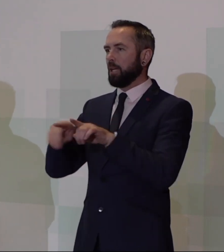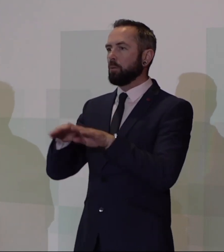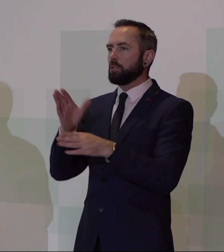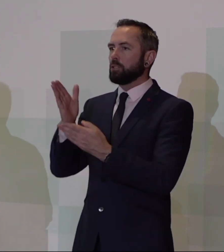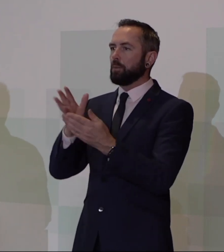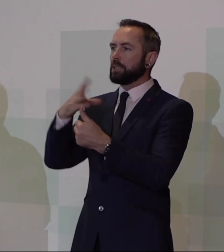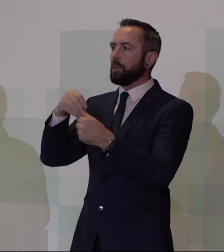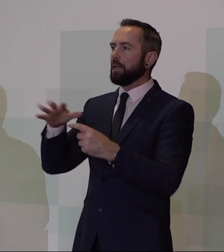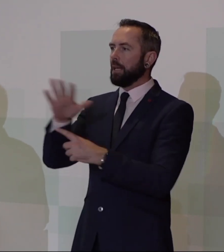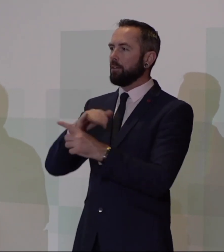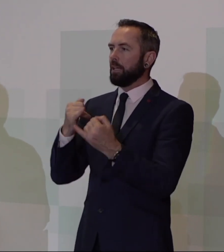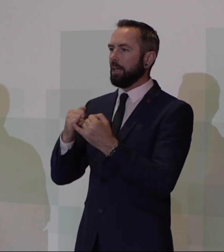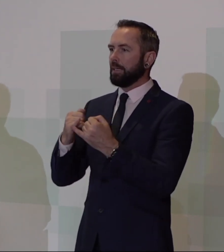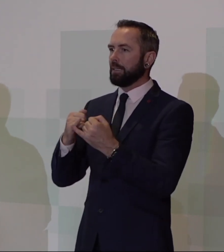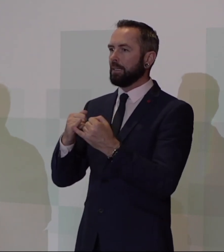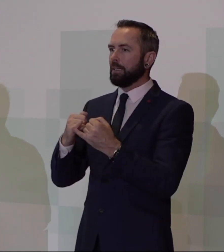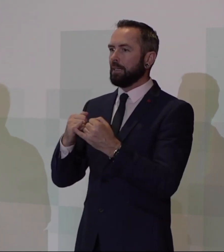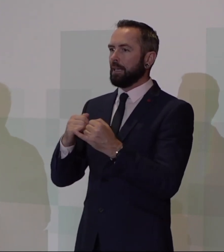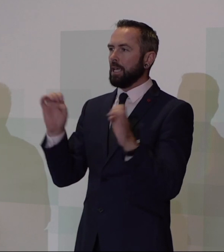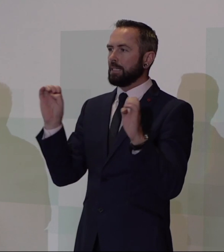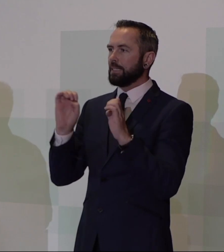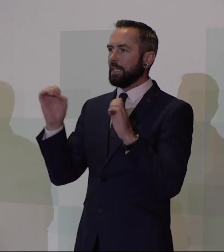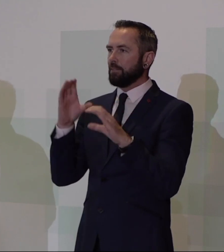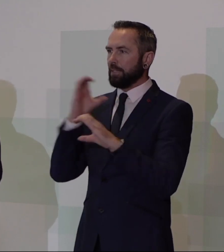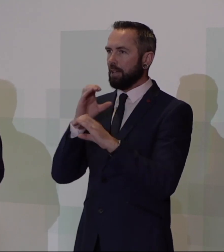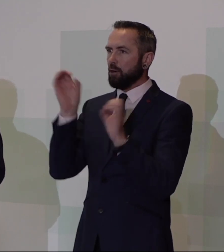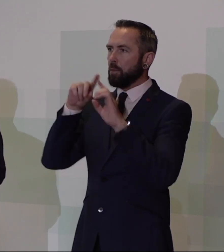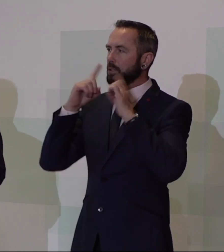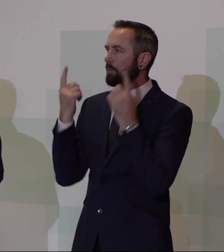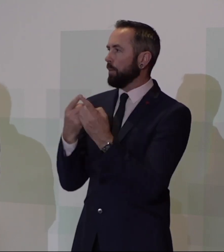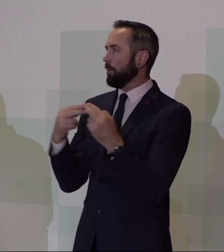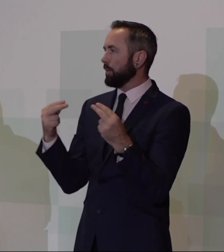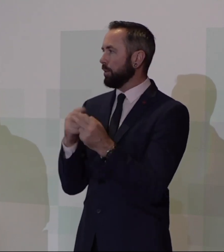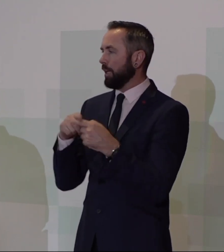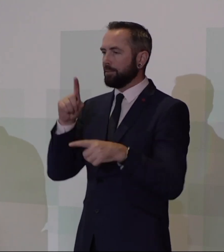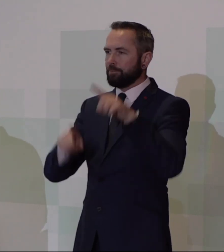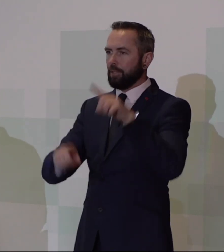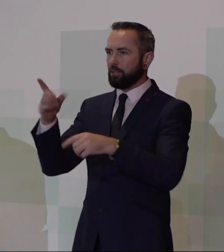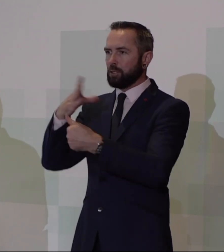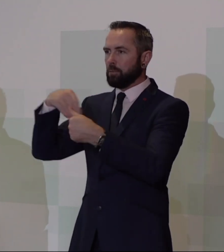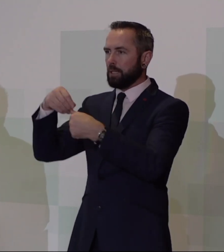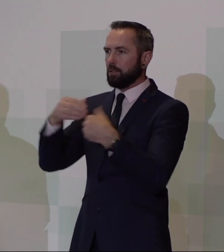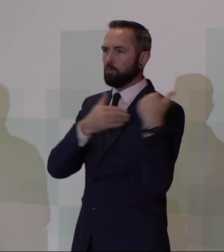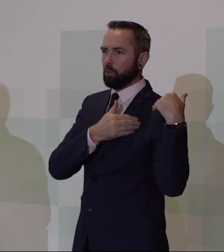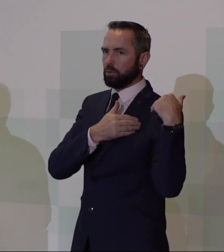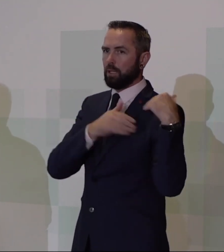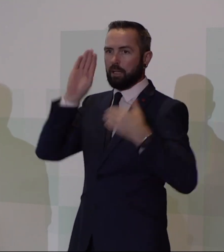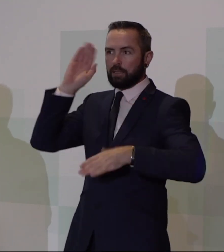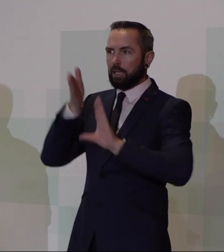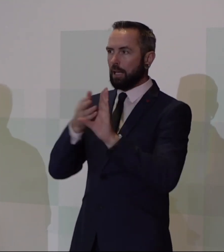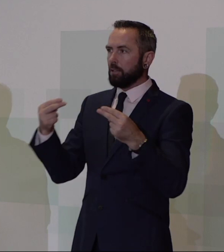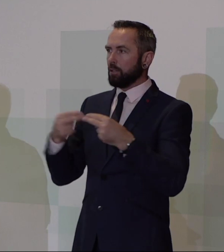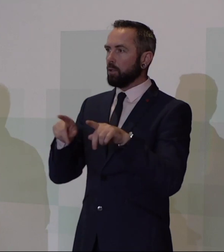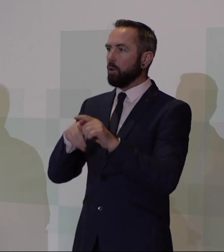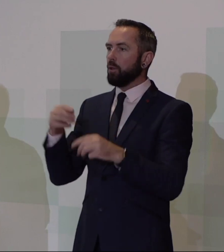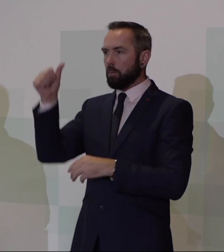specialist areas, for example, intensive care nursing, emergency department nursing, and various other specialties. Psychiatric nursing is another